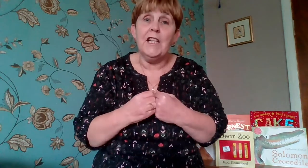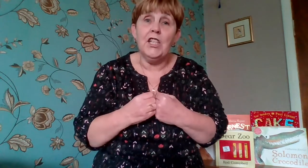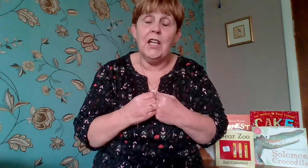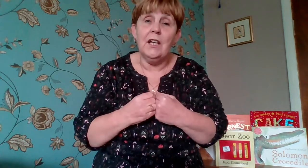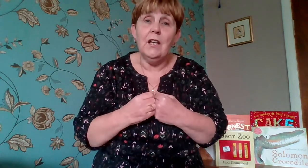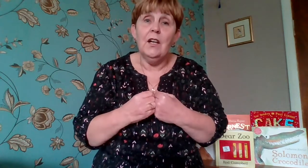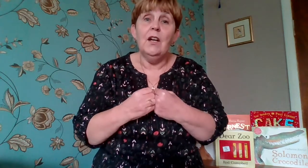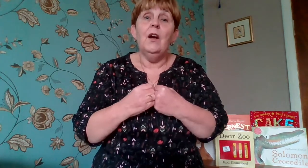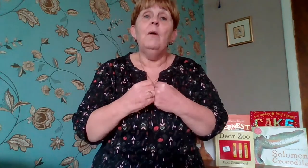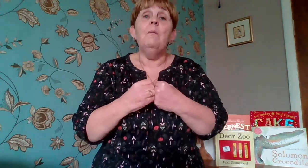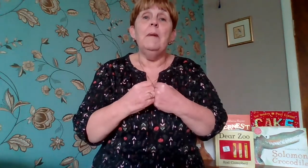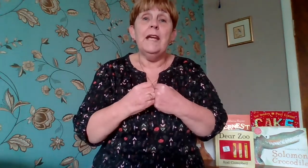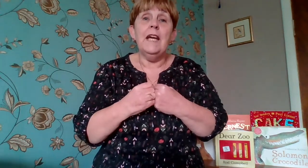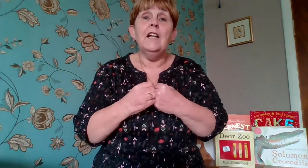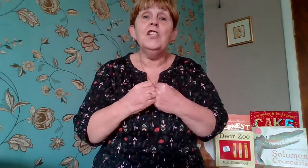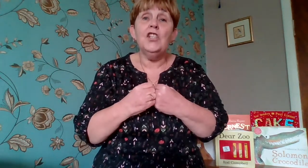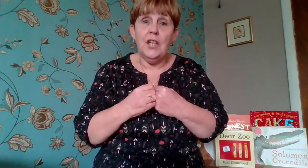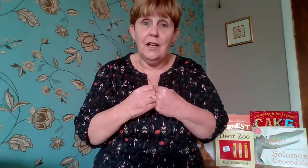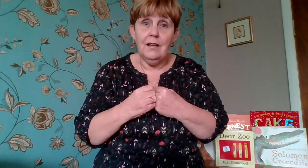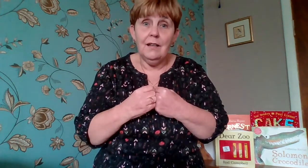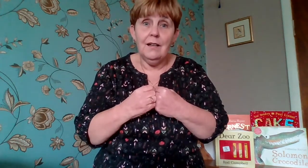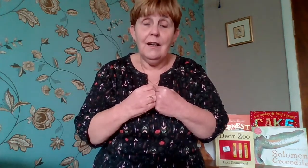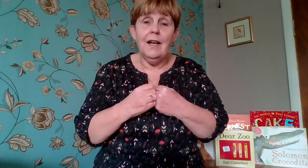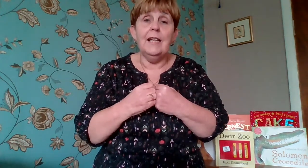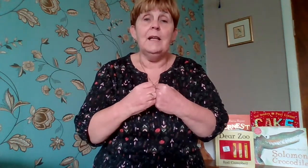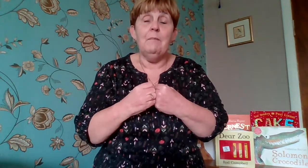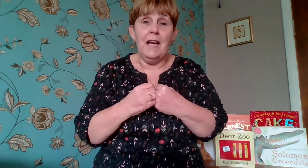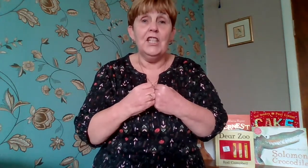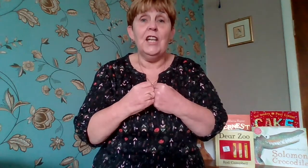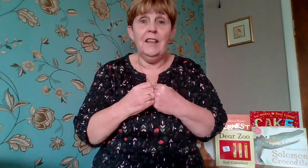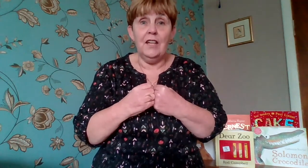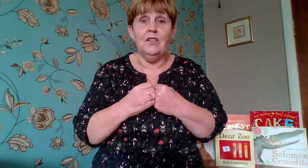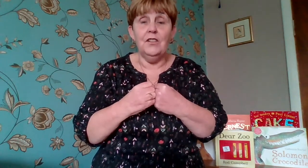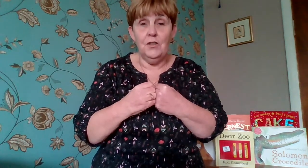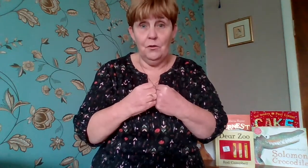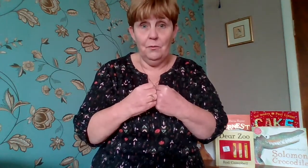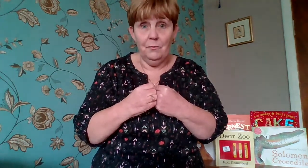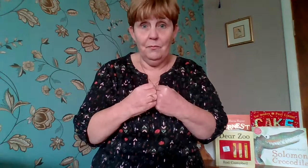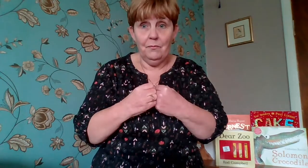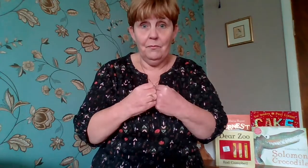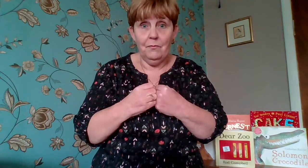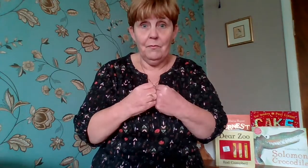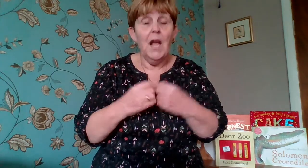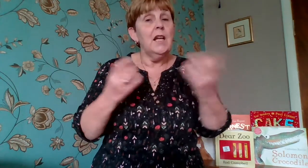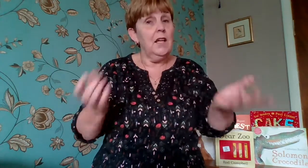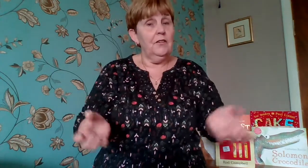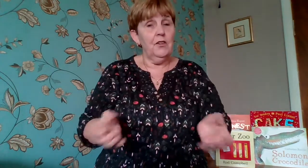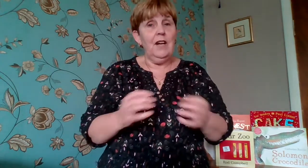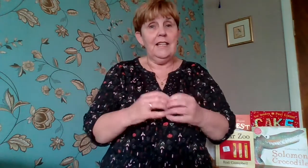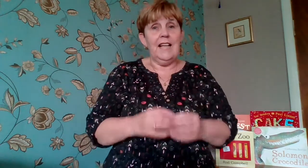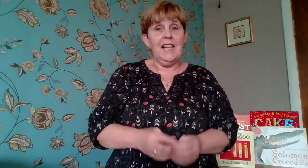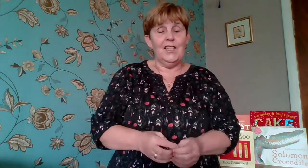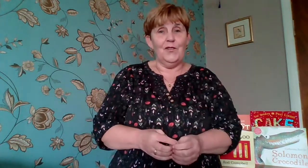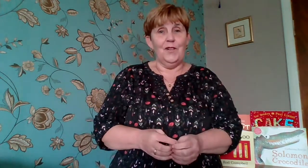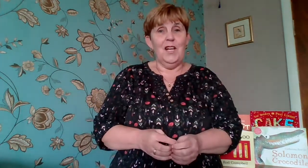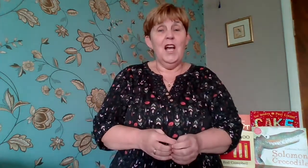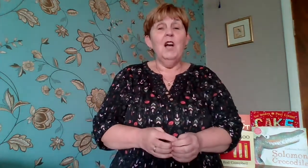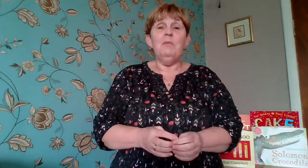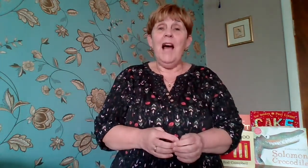magic. Making us share is a magic thing to do." Now, if you like that story,